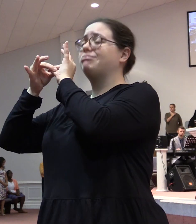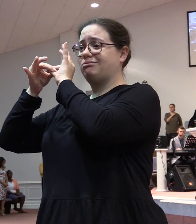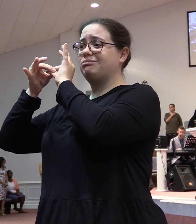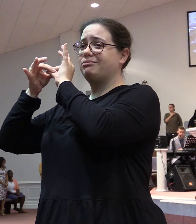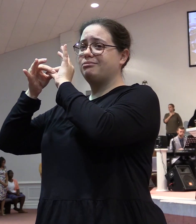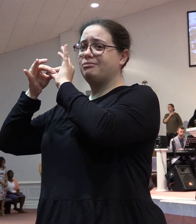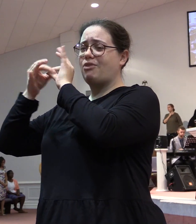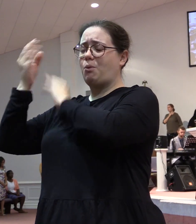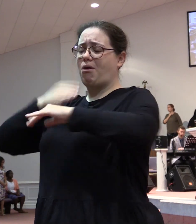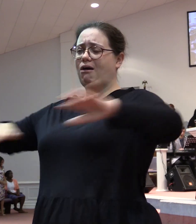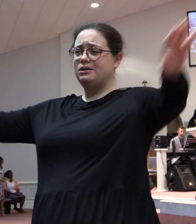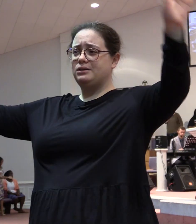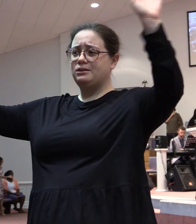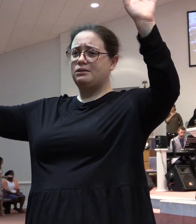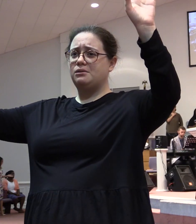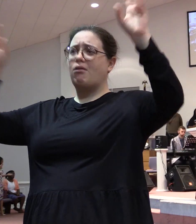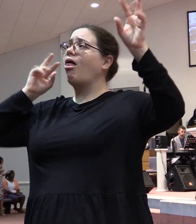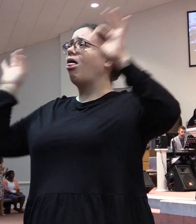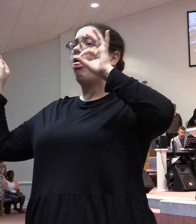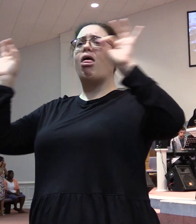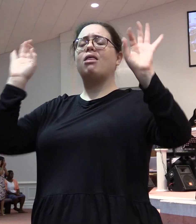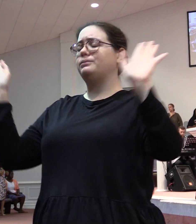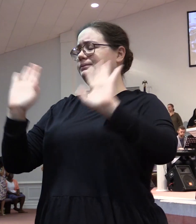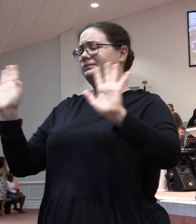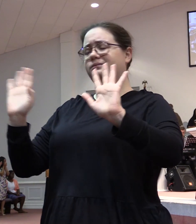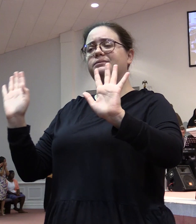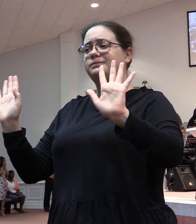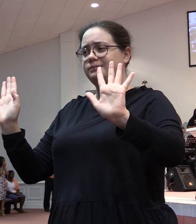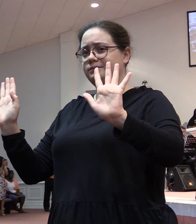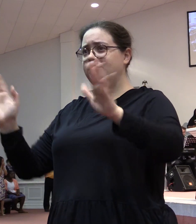Come on, with your hands raised and no one looking around, and they begin to sing.